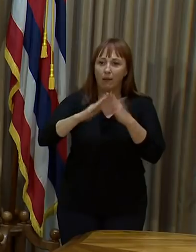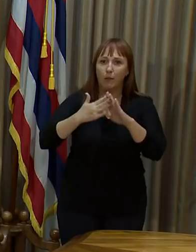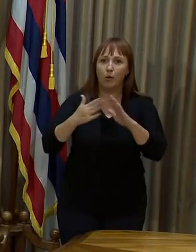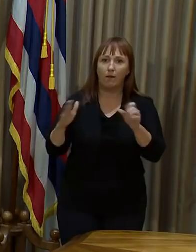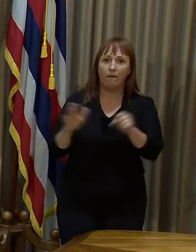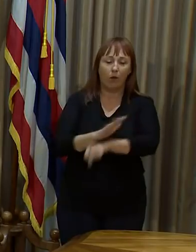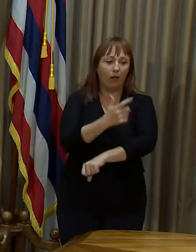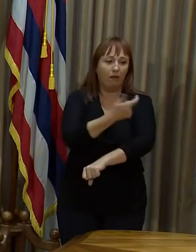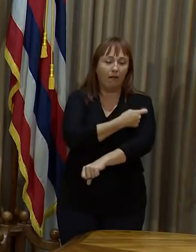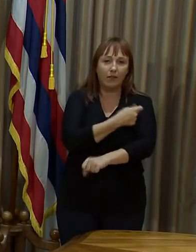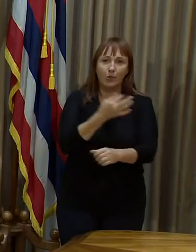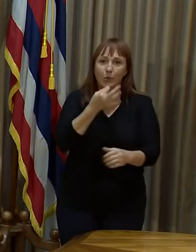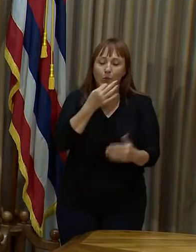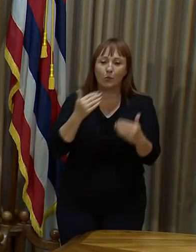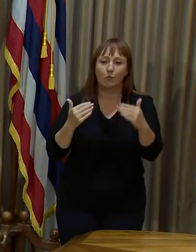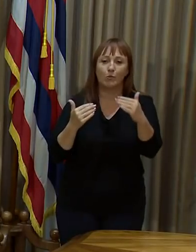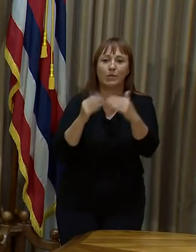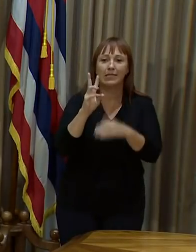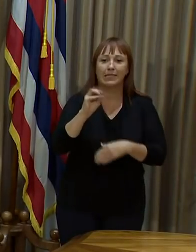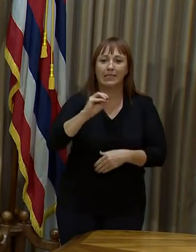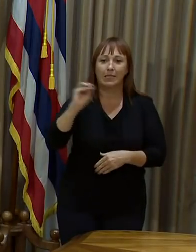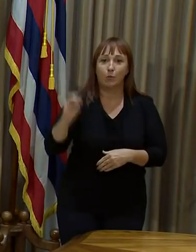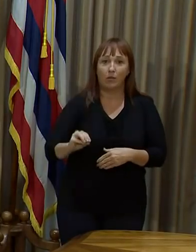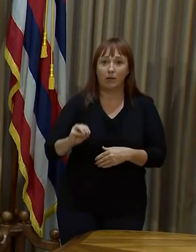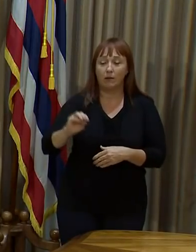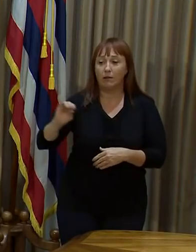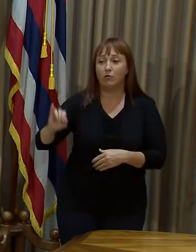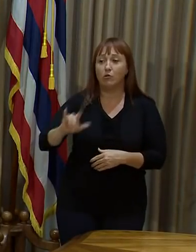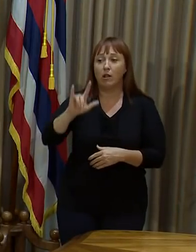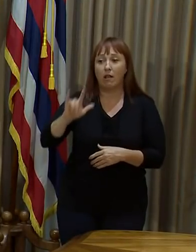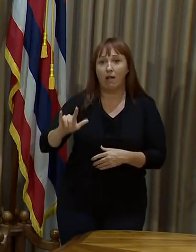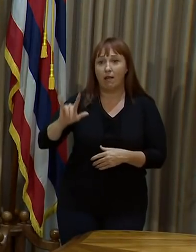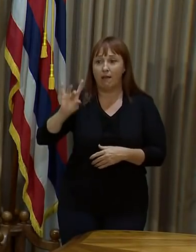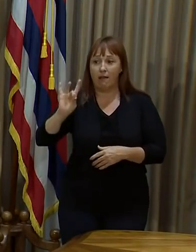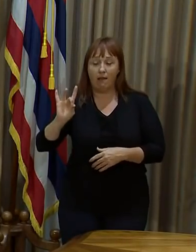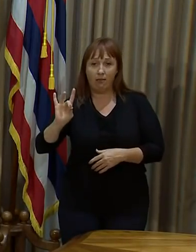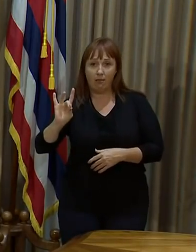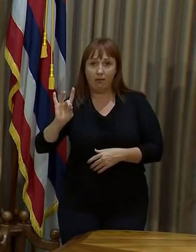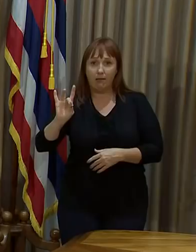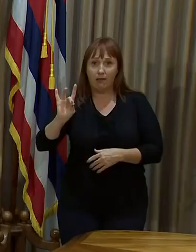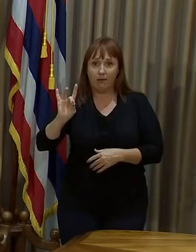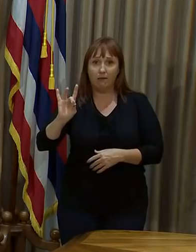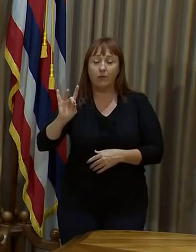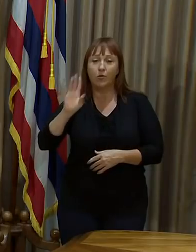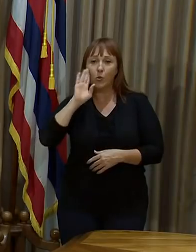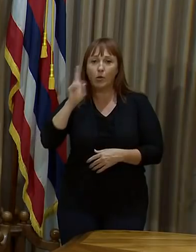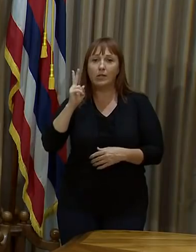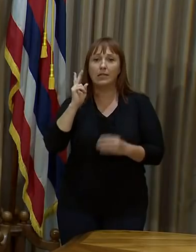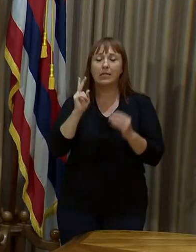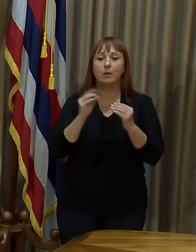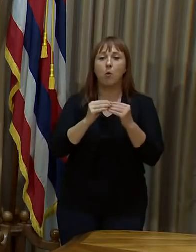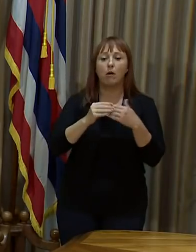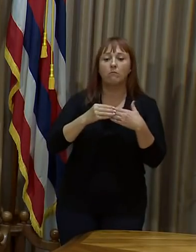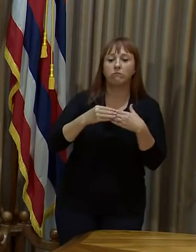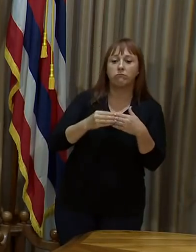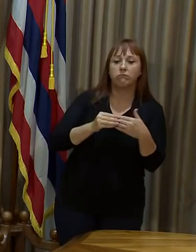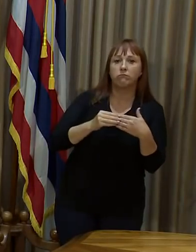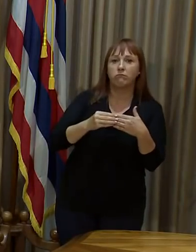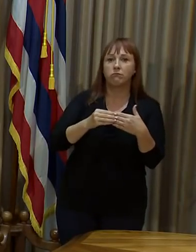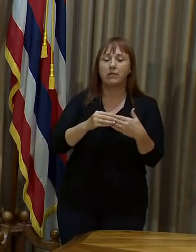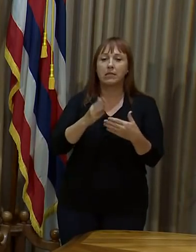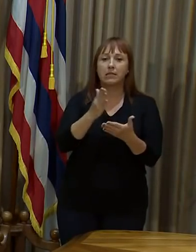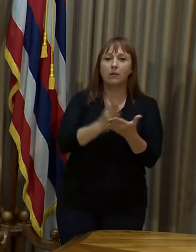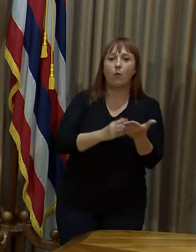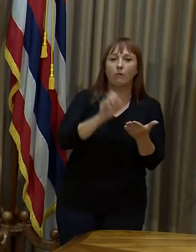fully vaccinated, and beginning July 8th, you will see a relaxation in the areas that we've talked